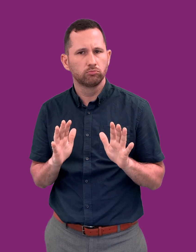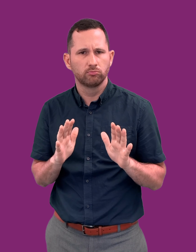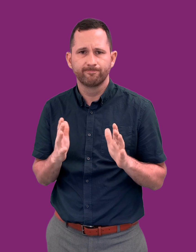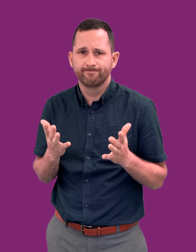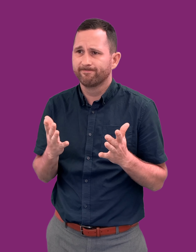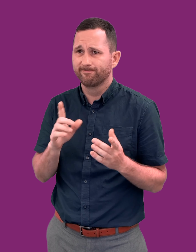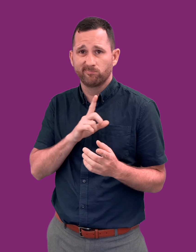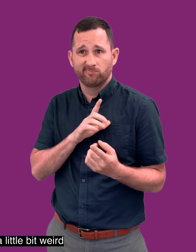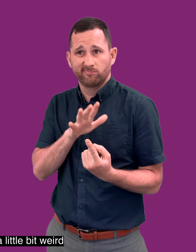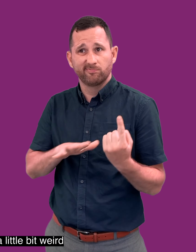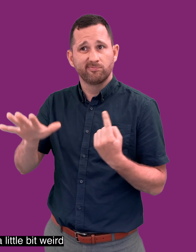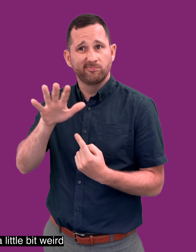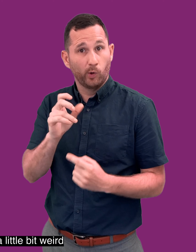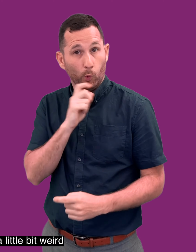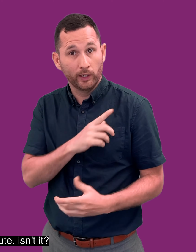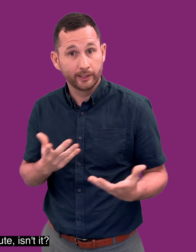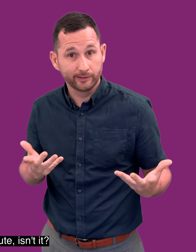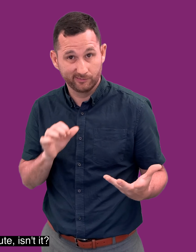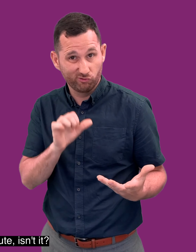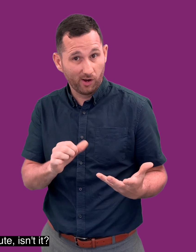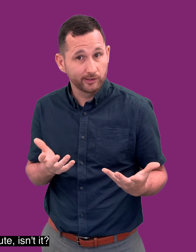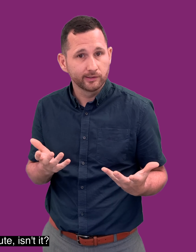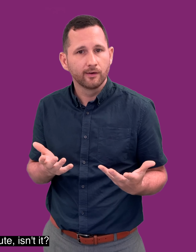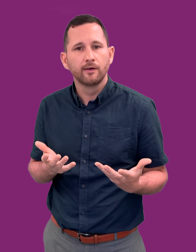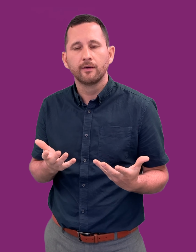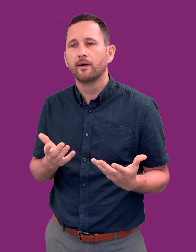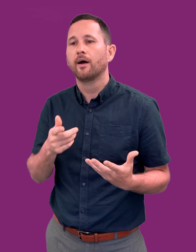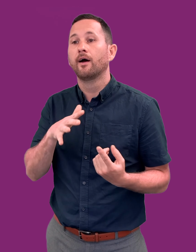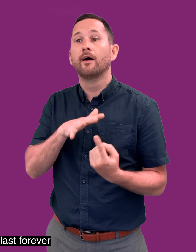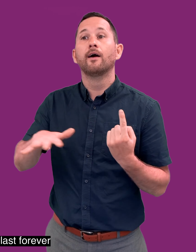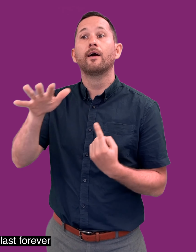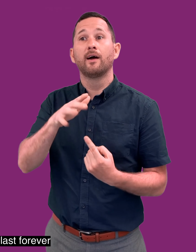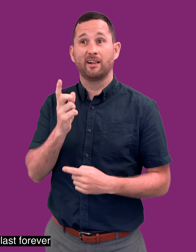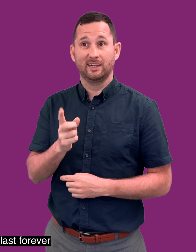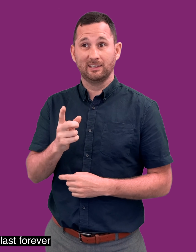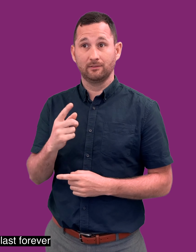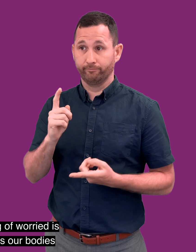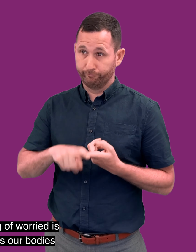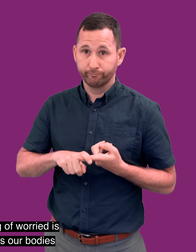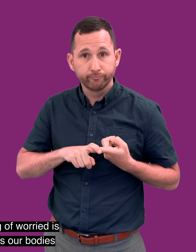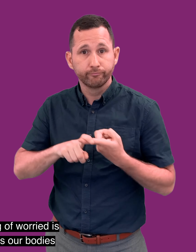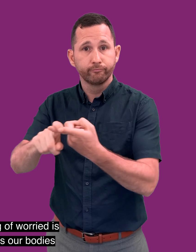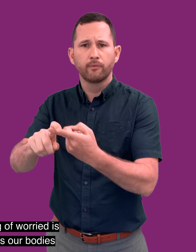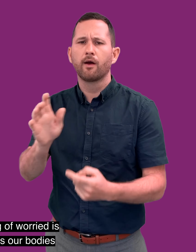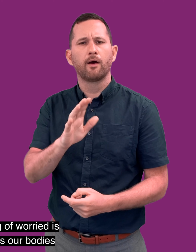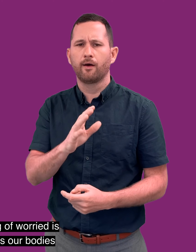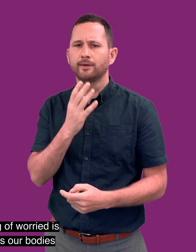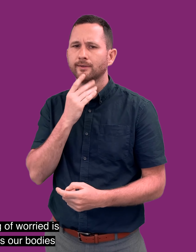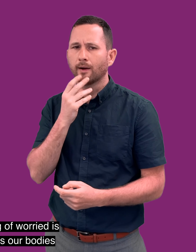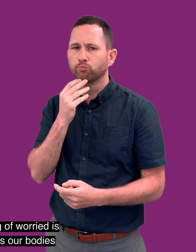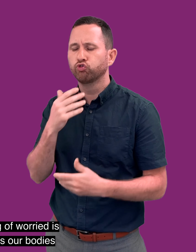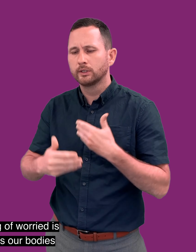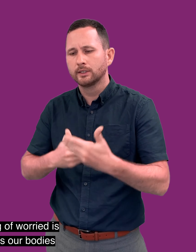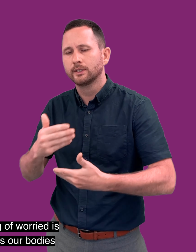Everything's a little bit weird at the minute, isn't it? This won't last forever, and the feeling of worried is one that tells our